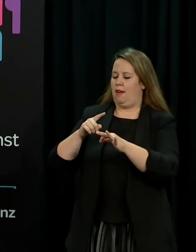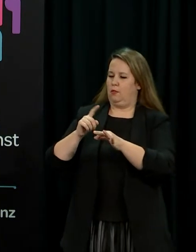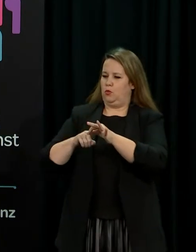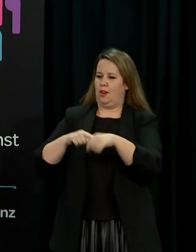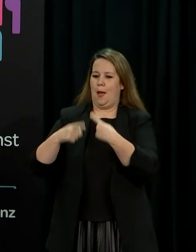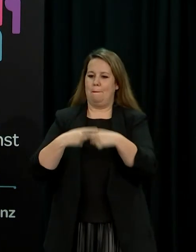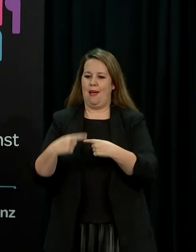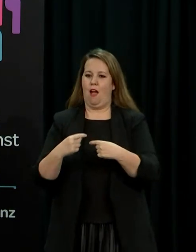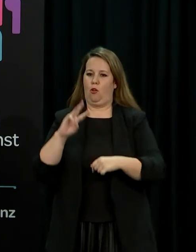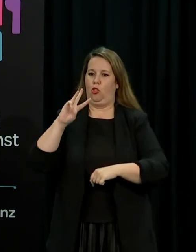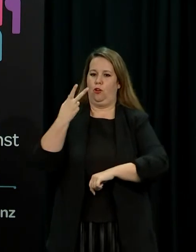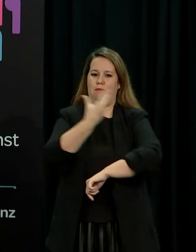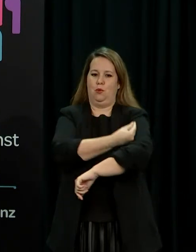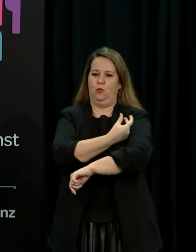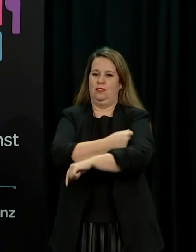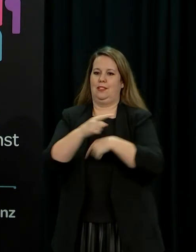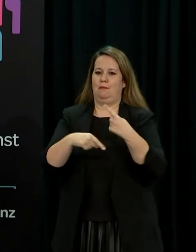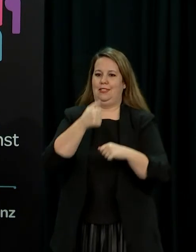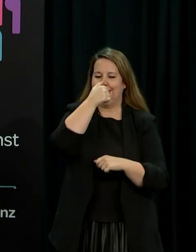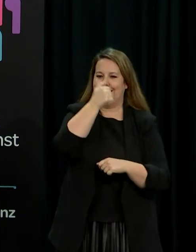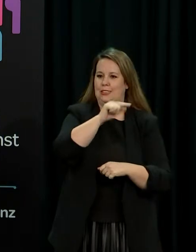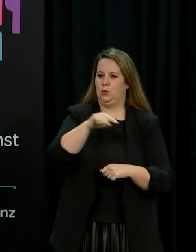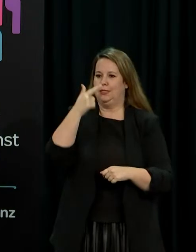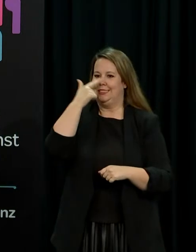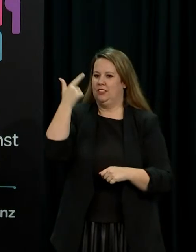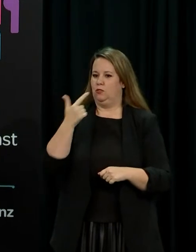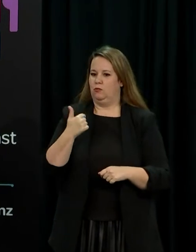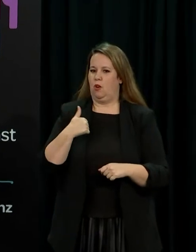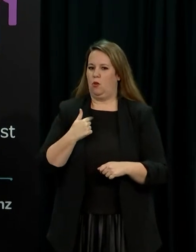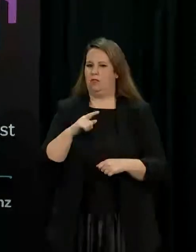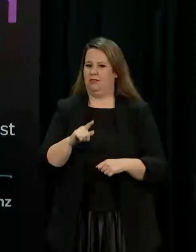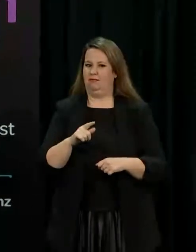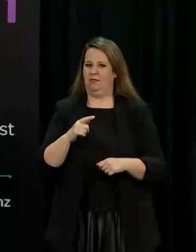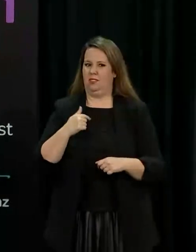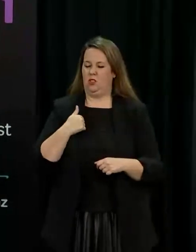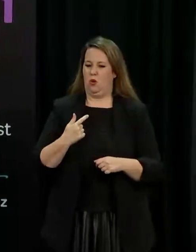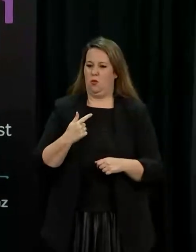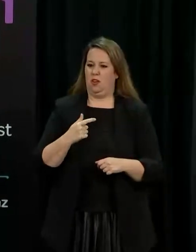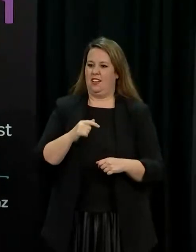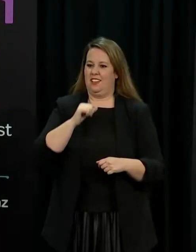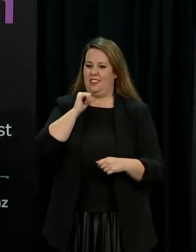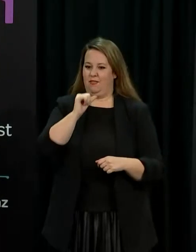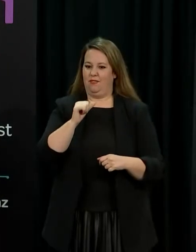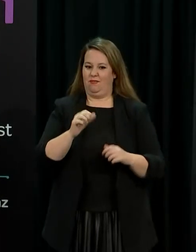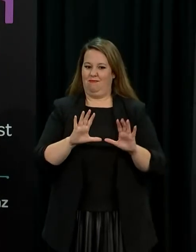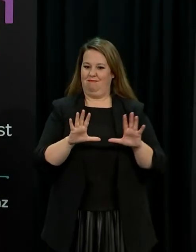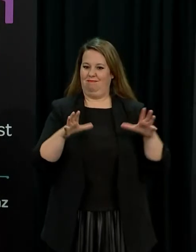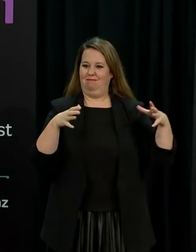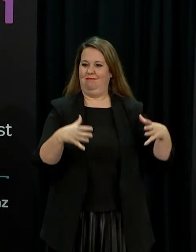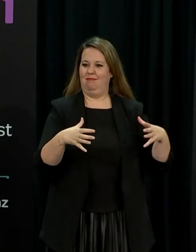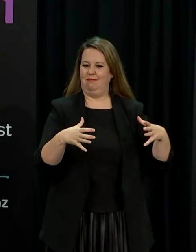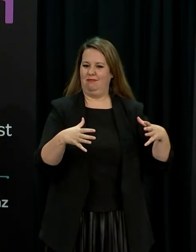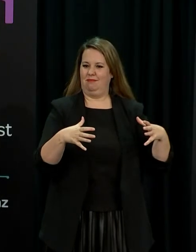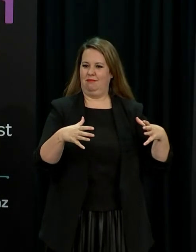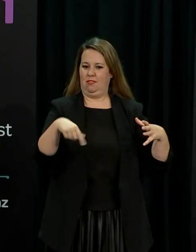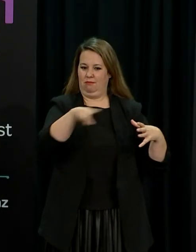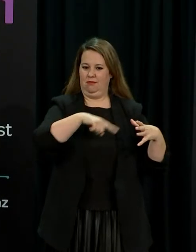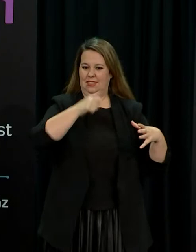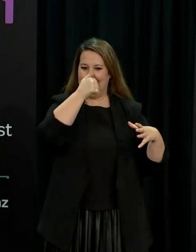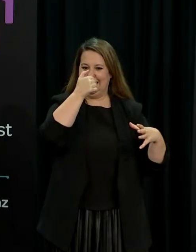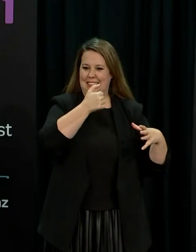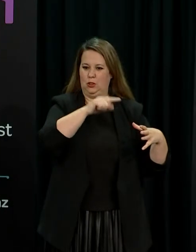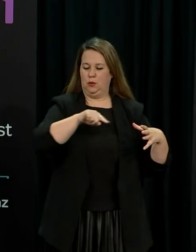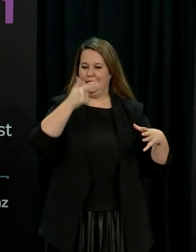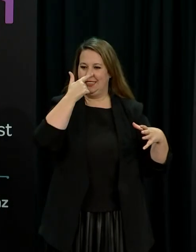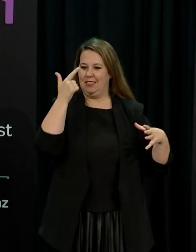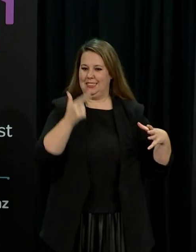age group? And what would you say to concerns that just vaccinating sort of this new age group would remove